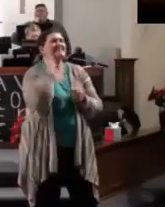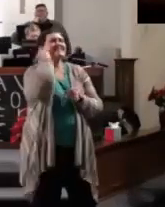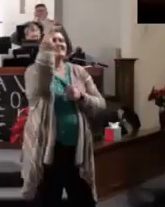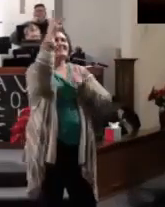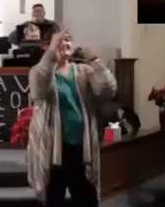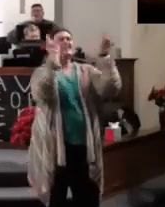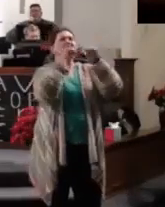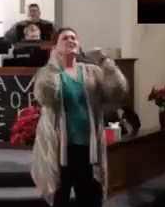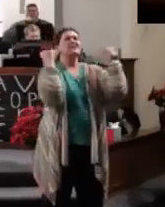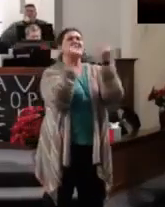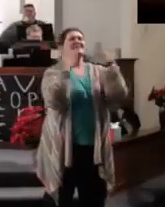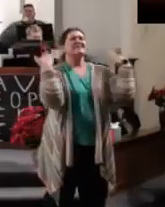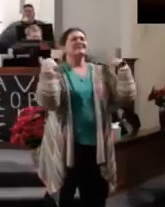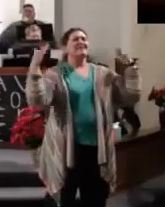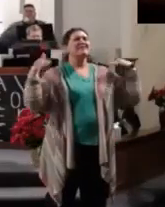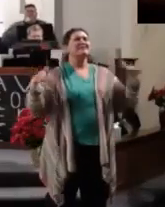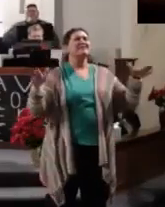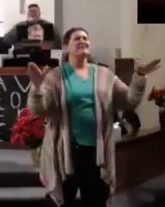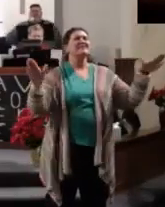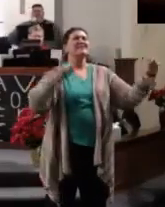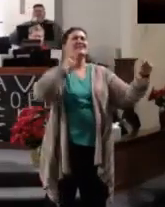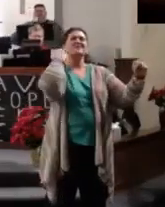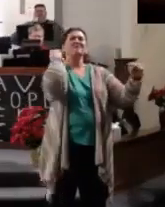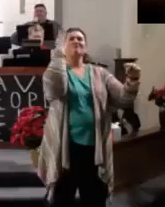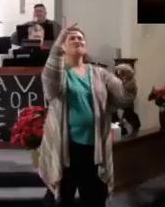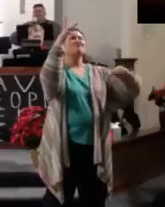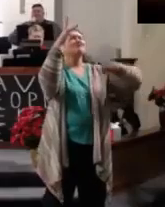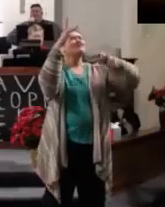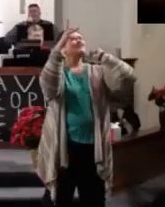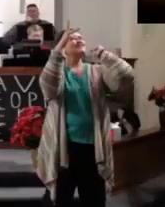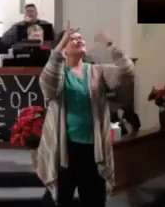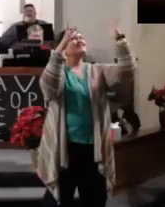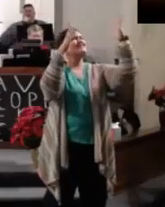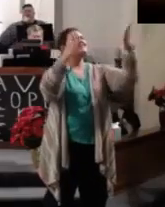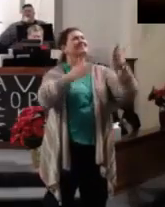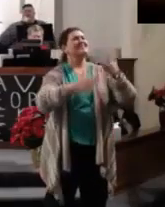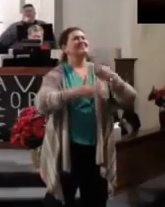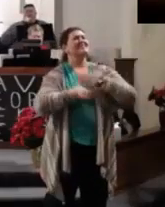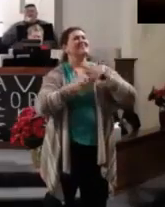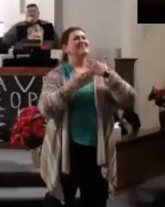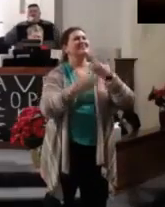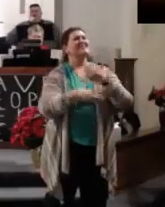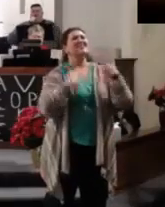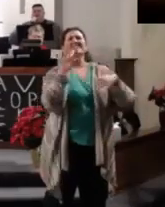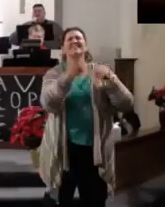Lord. Sing, choirs of angels, sing in